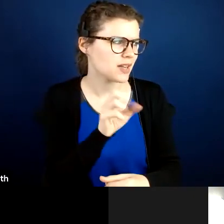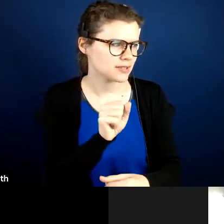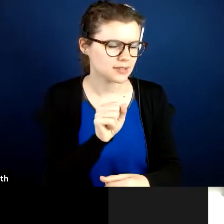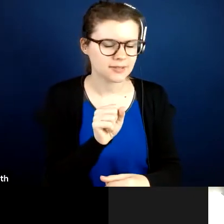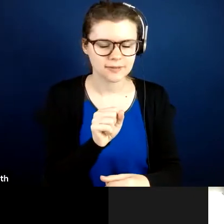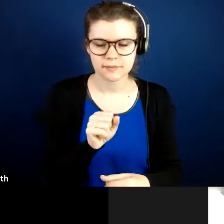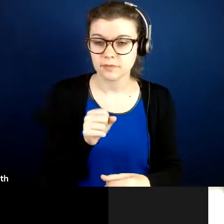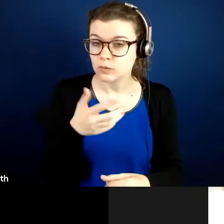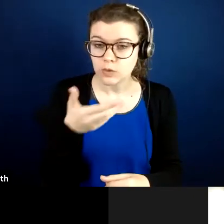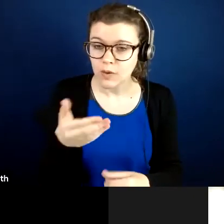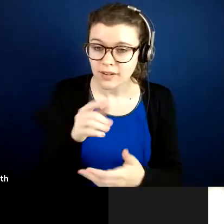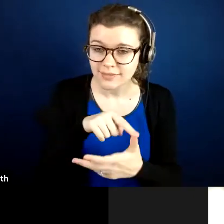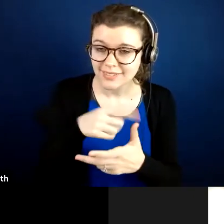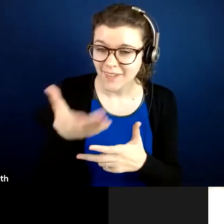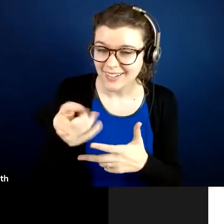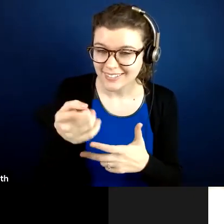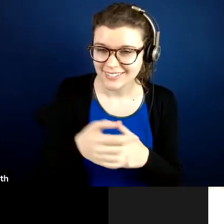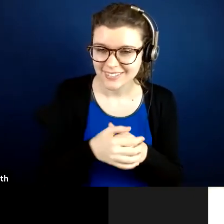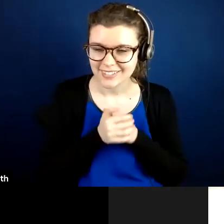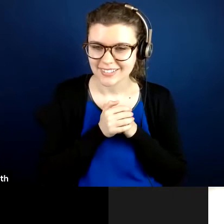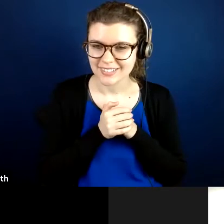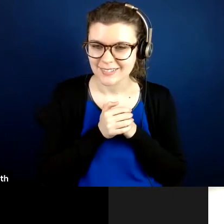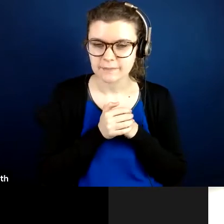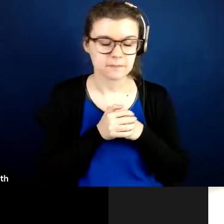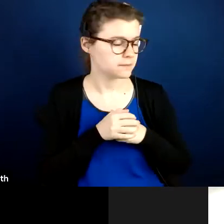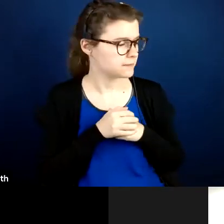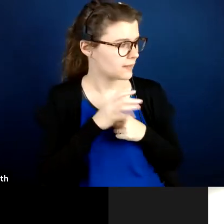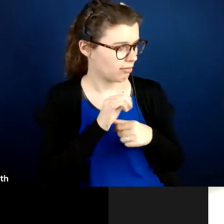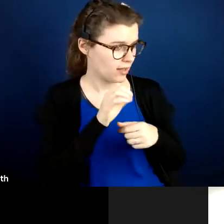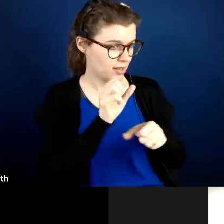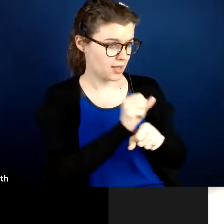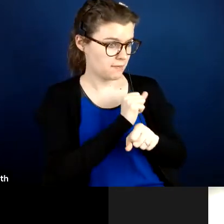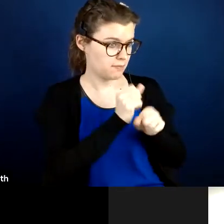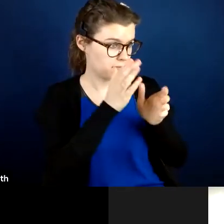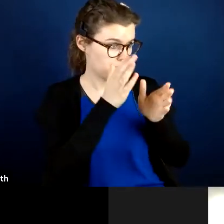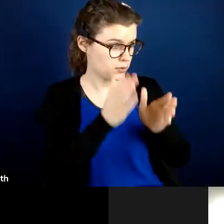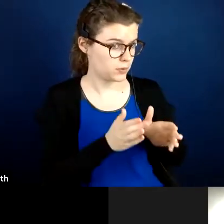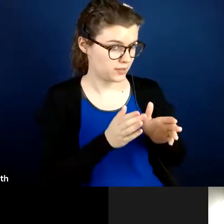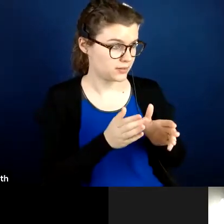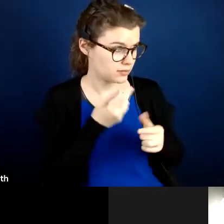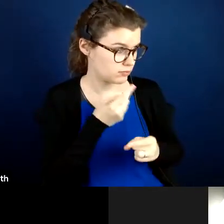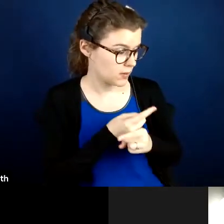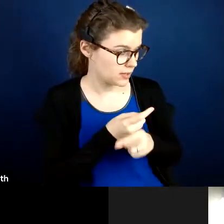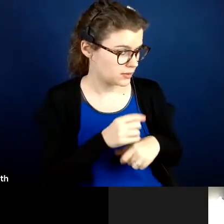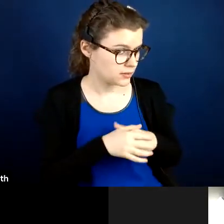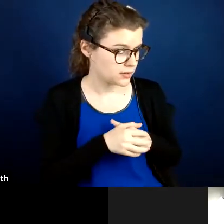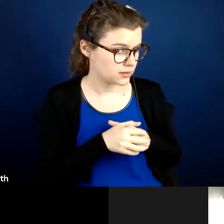Arius? go ahead, Okay. Arius. Arius, go ahead. What is employees or who is employees?